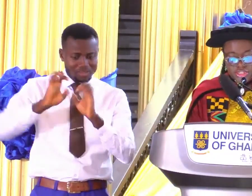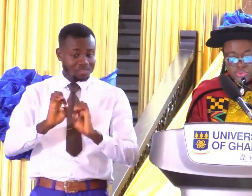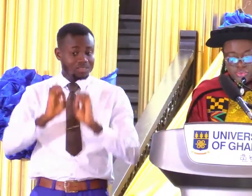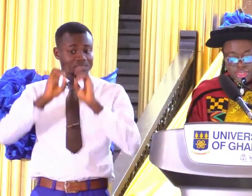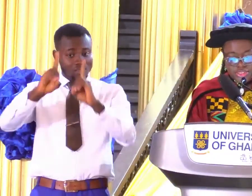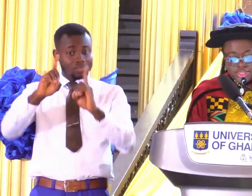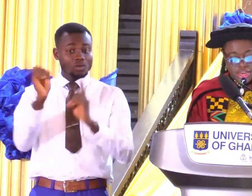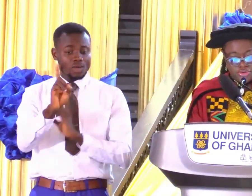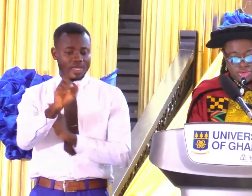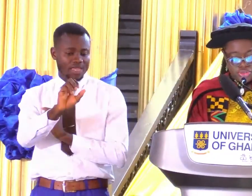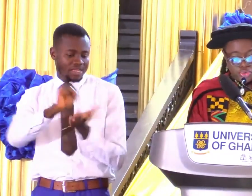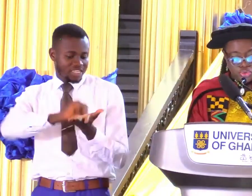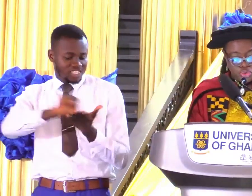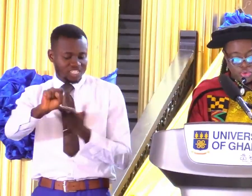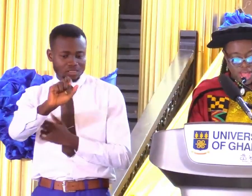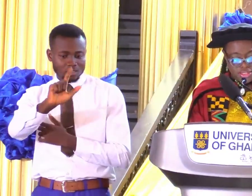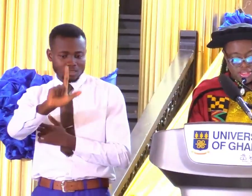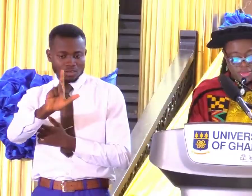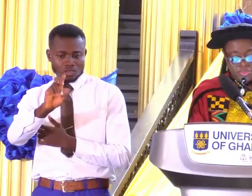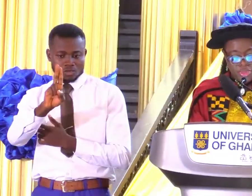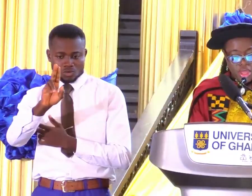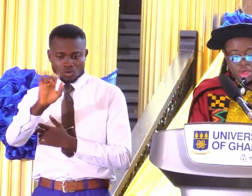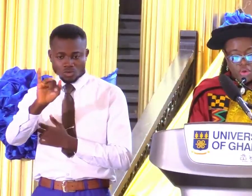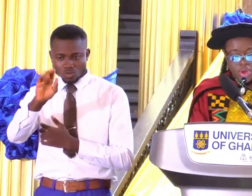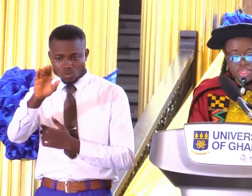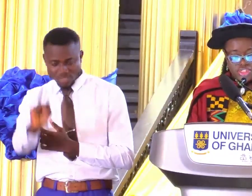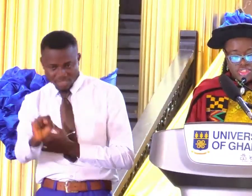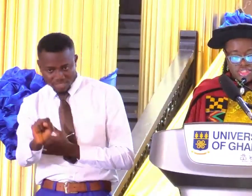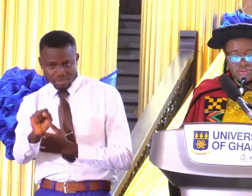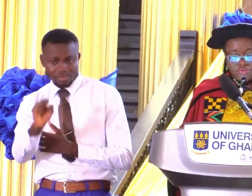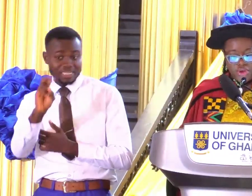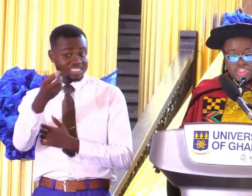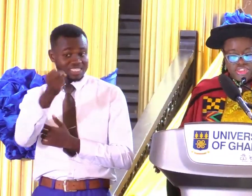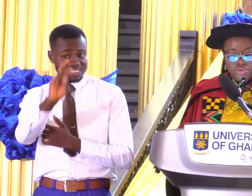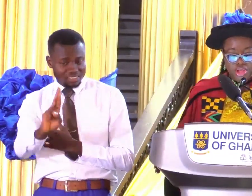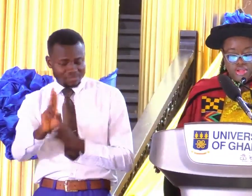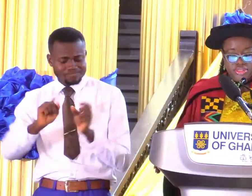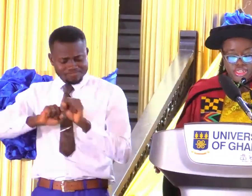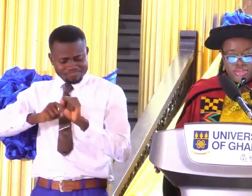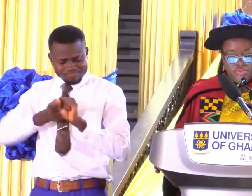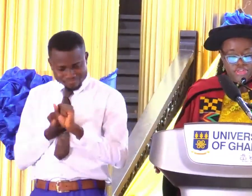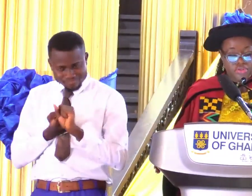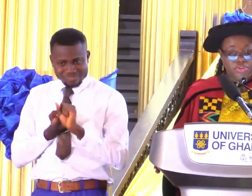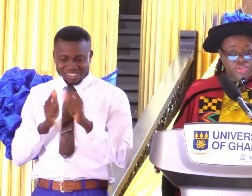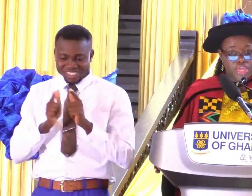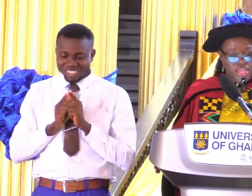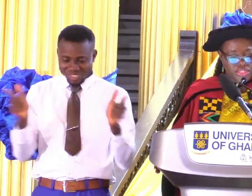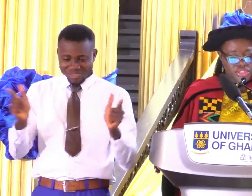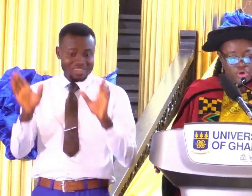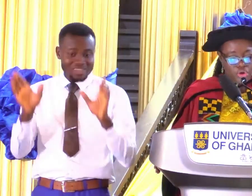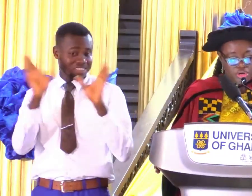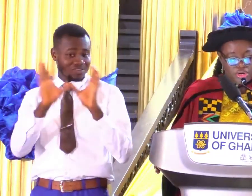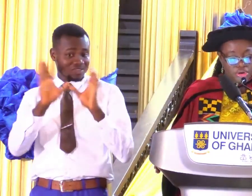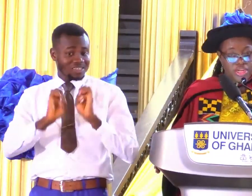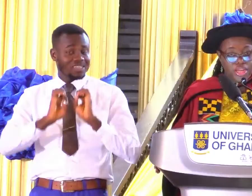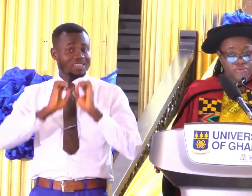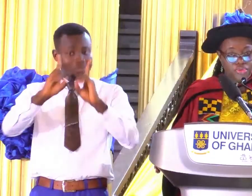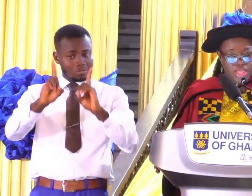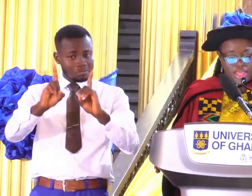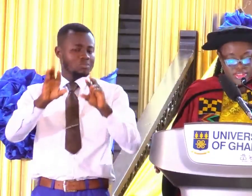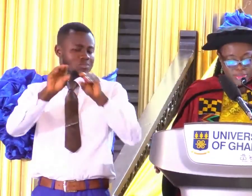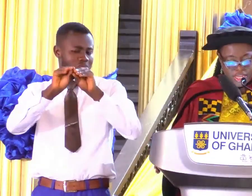St. Louis Secondary School, Kumasi, where she sat for her General Certificate of Education Ordinary